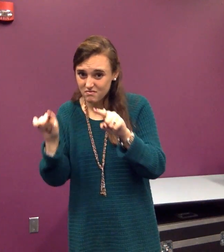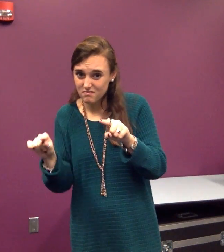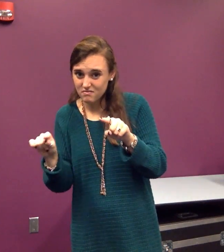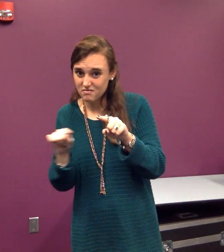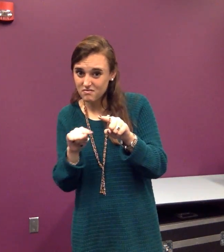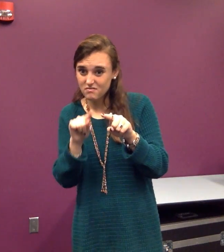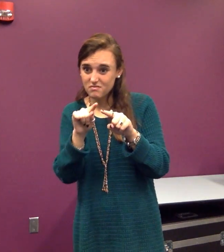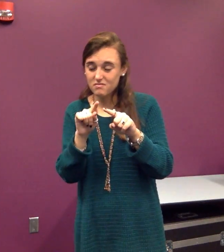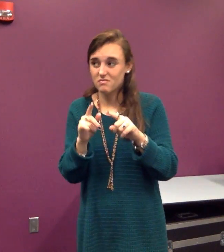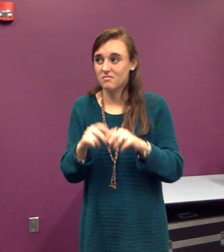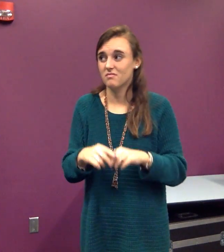2.